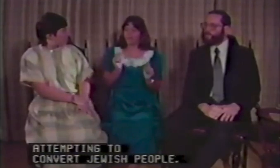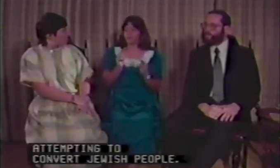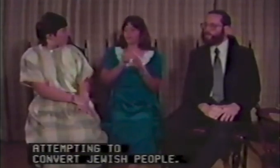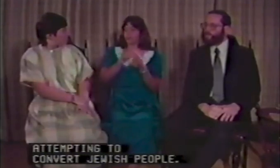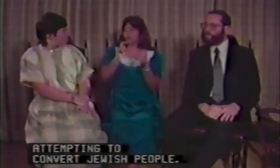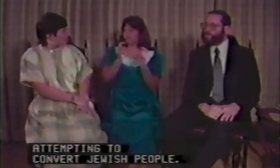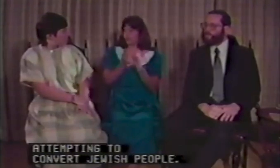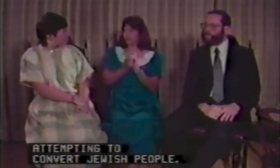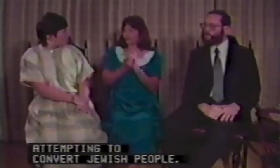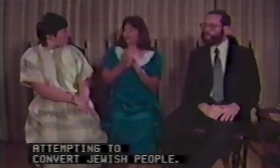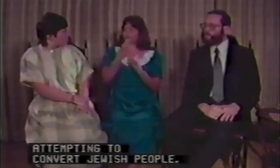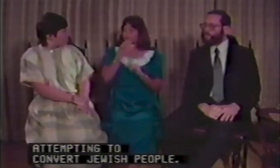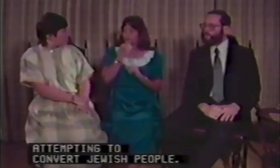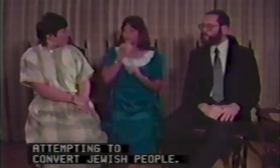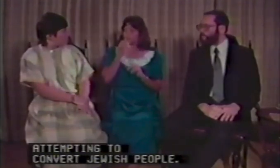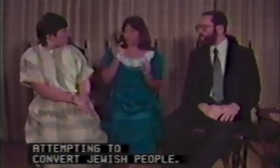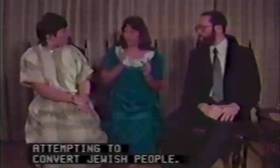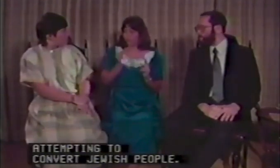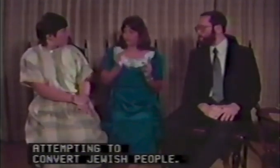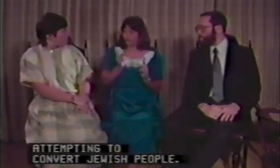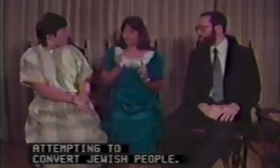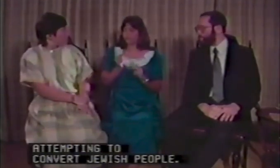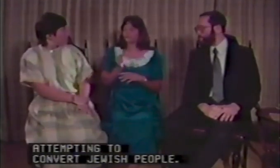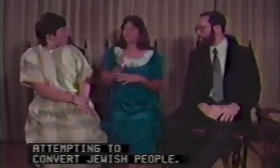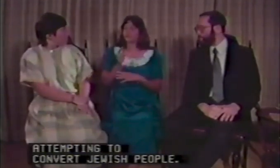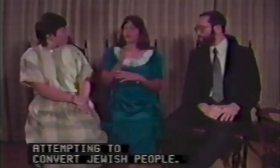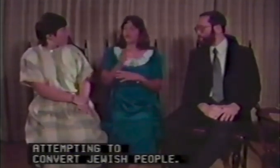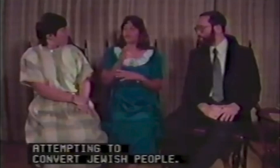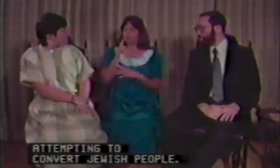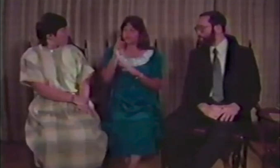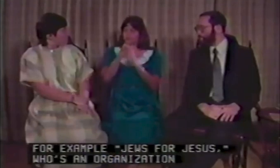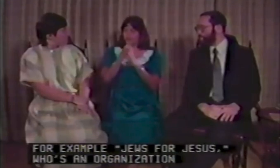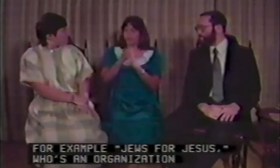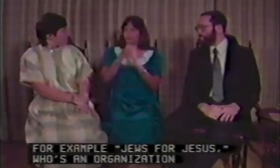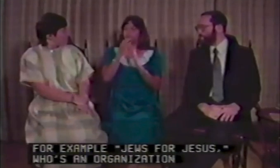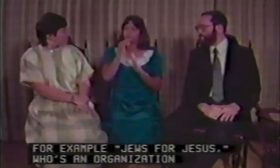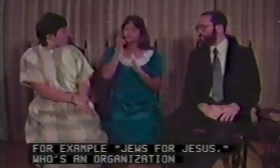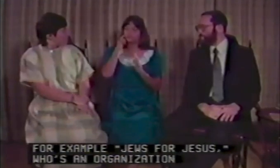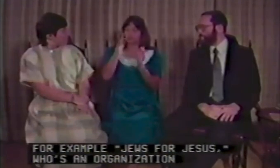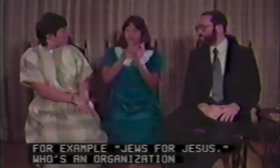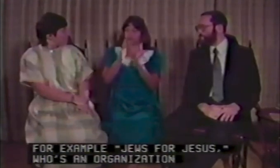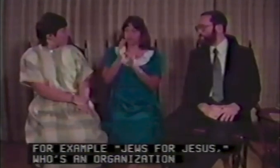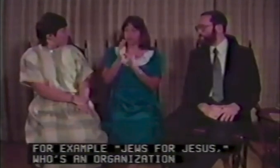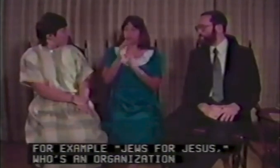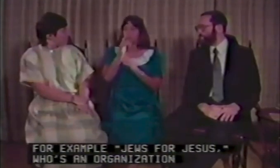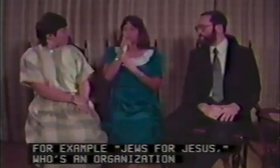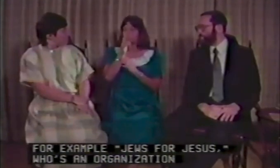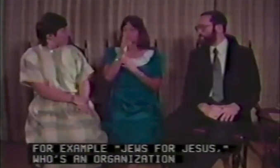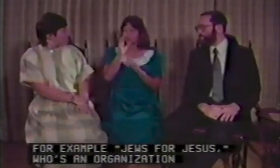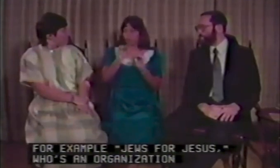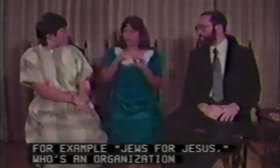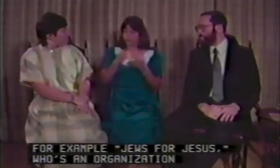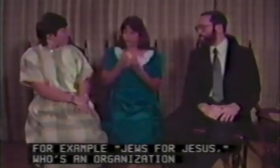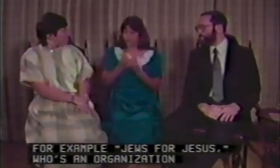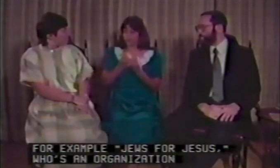convert Jewish people. For example, Jews For Judaism, who is an organization that is